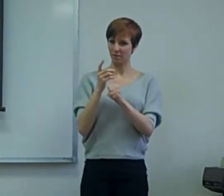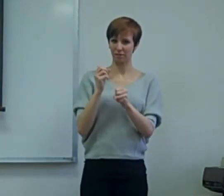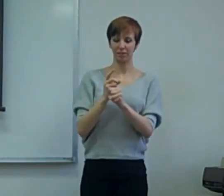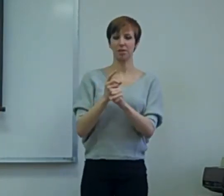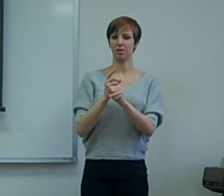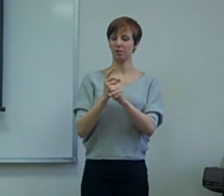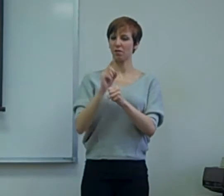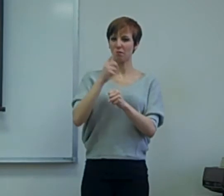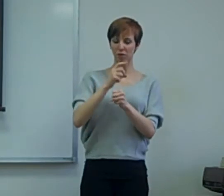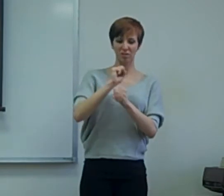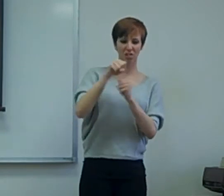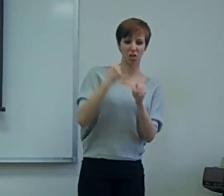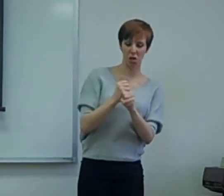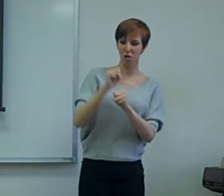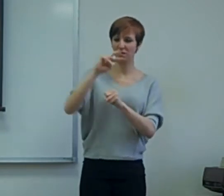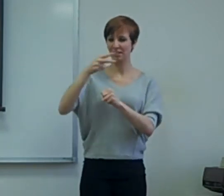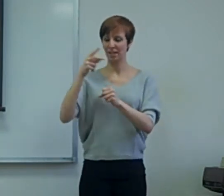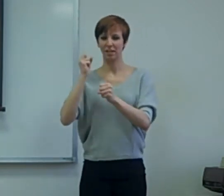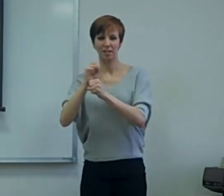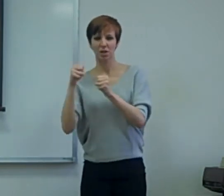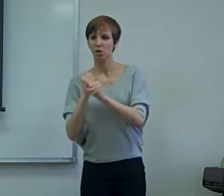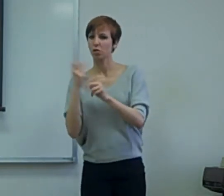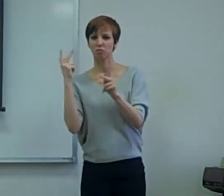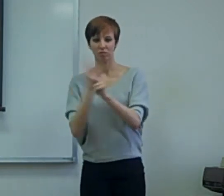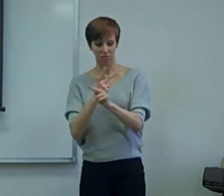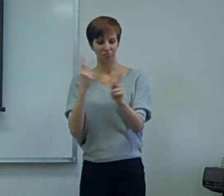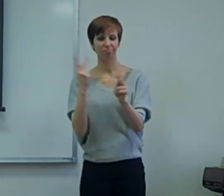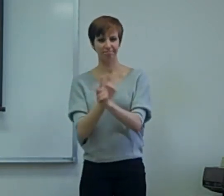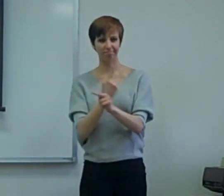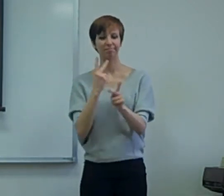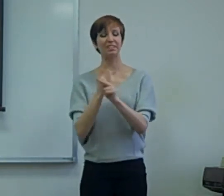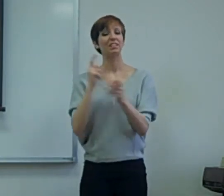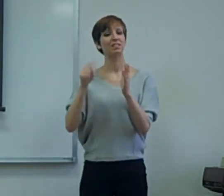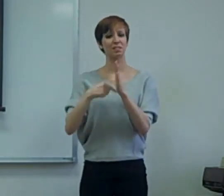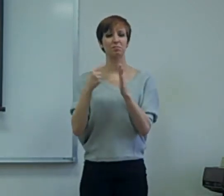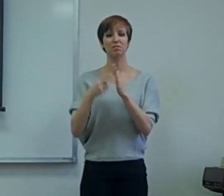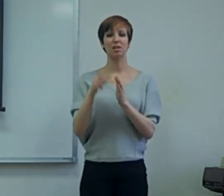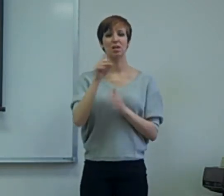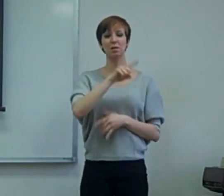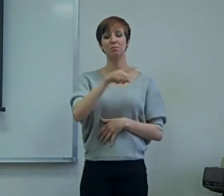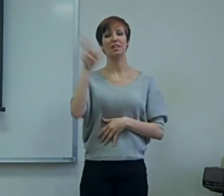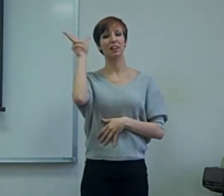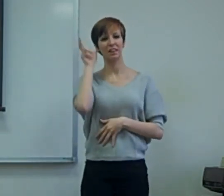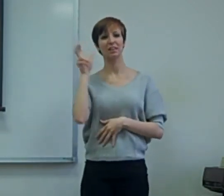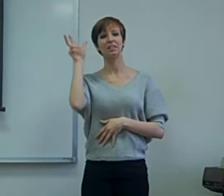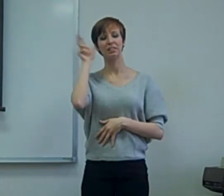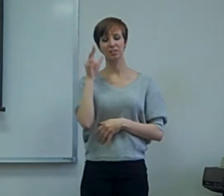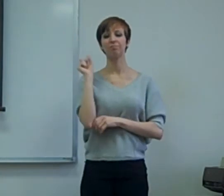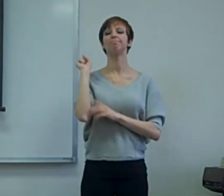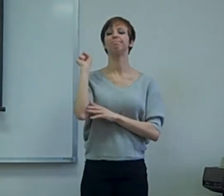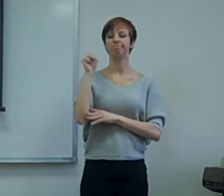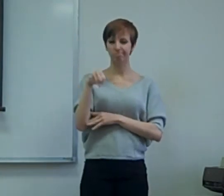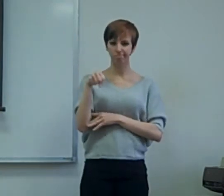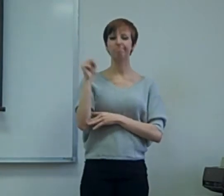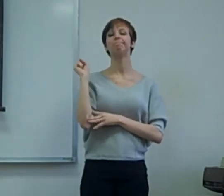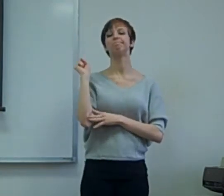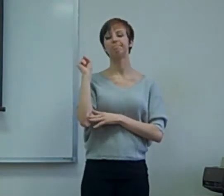the answers. You can listen and nod your head. That's all you have to do is listen. A lot of times you would just start a conversation and they'll